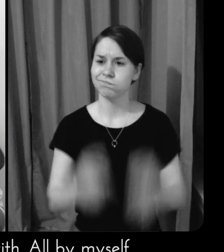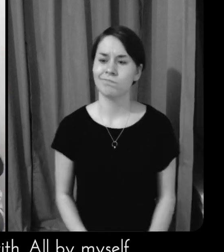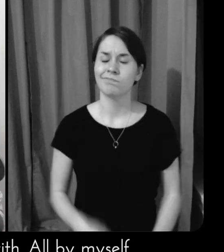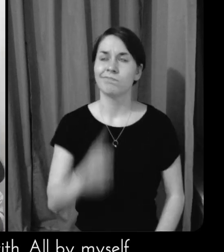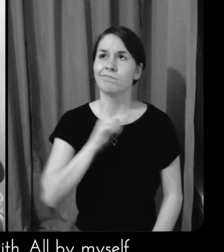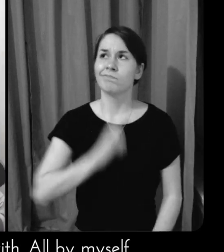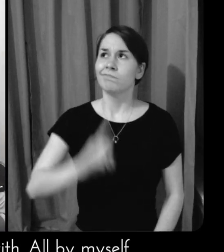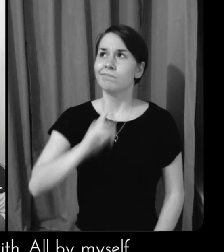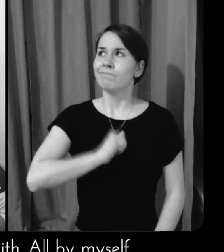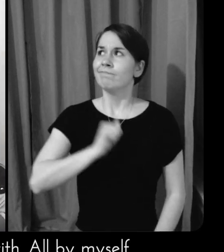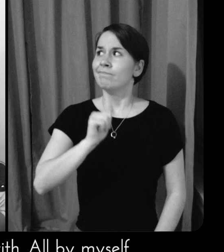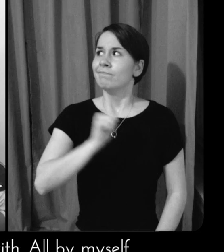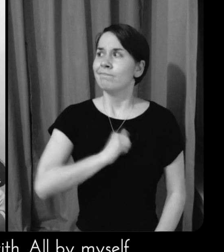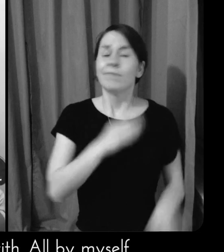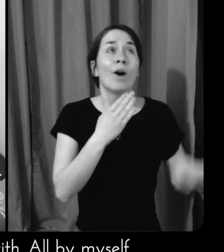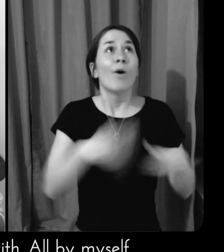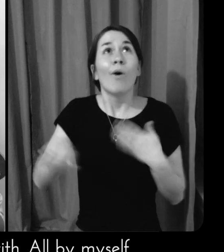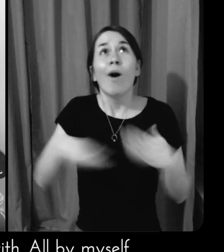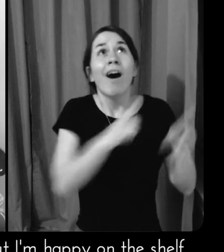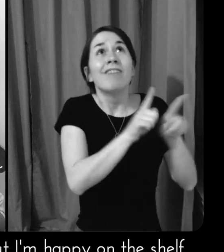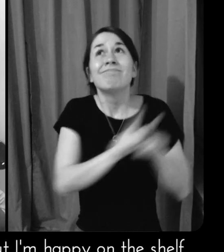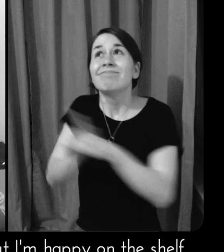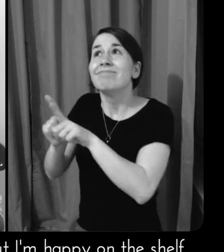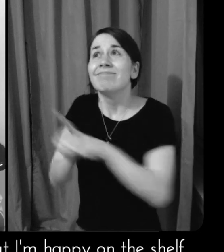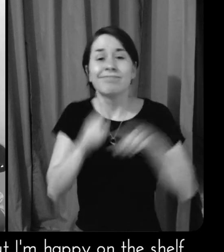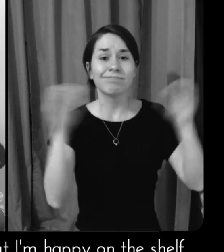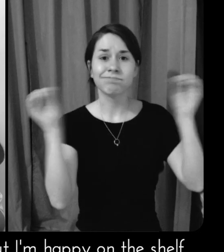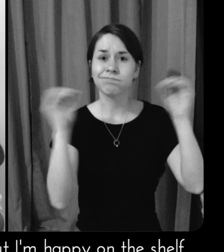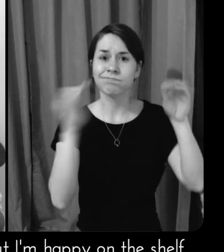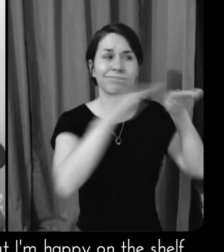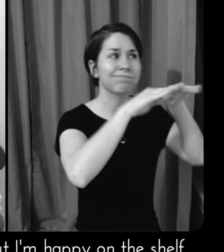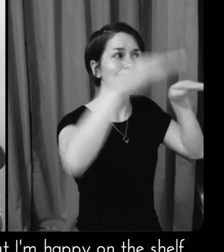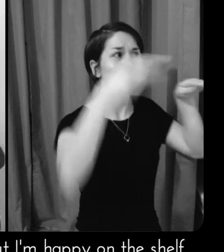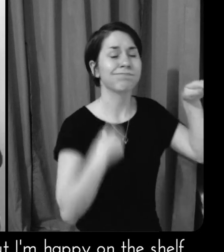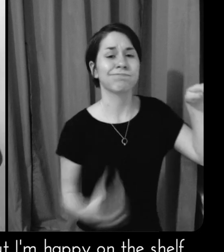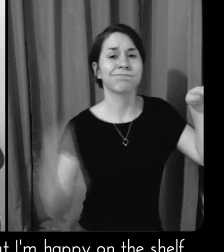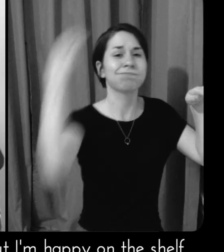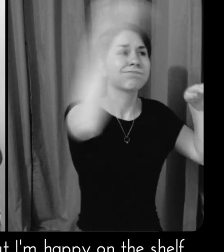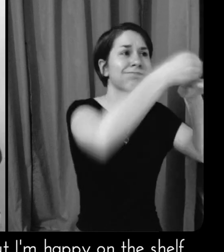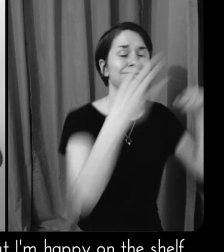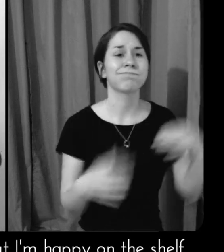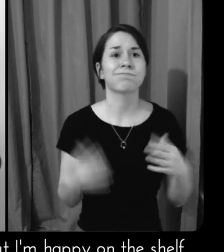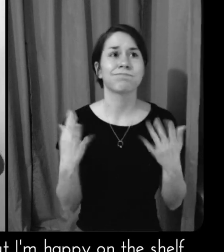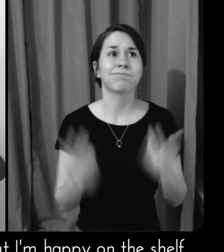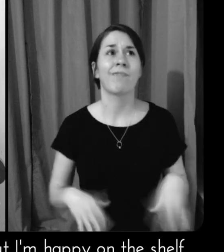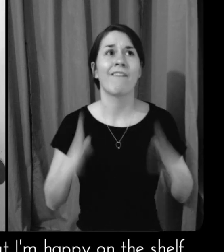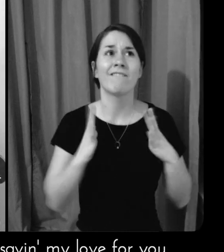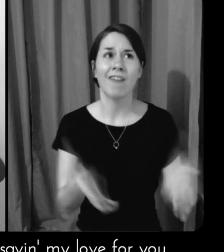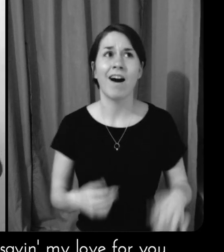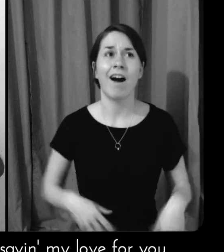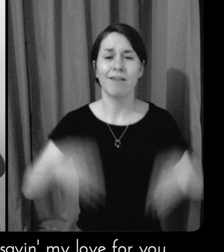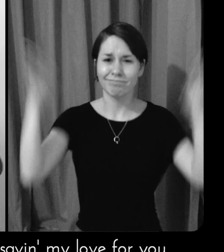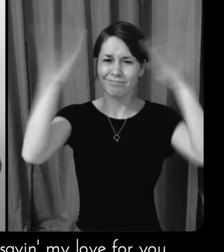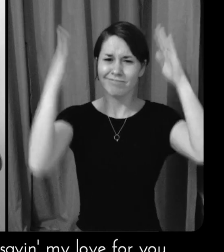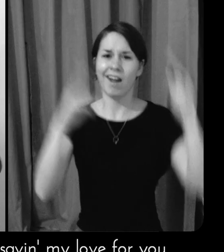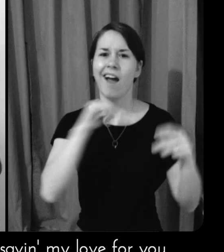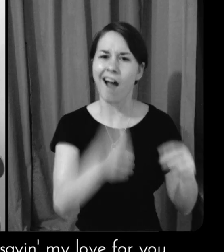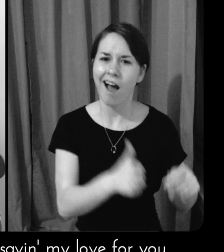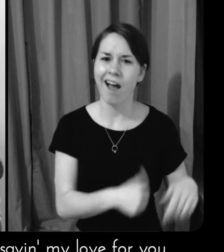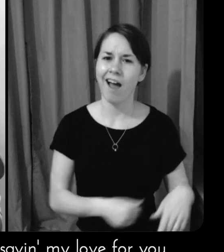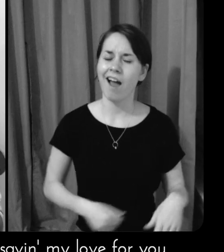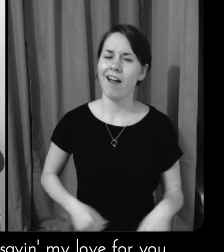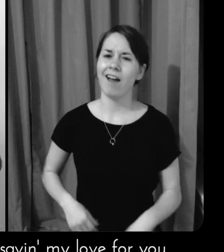talk with, but I'm all by myself. No one to walk with, but I'm happy on the shelf. I ain't misbehaving,